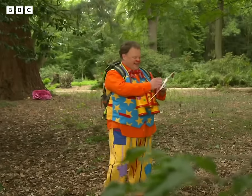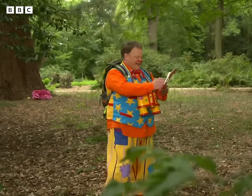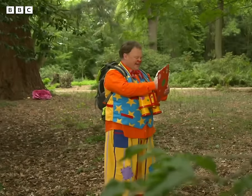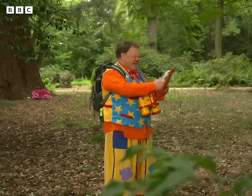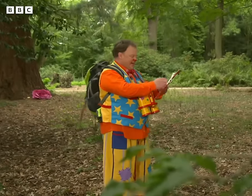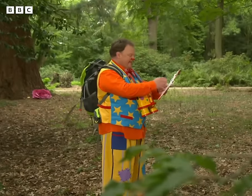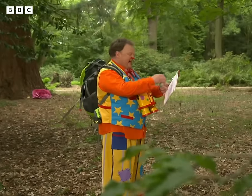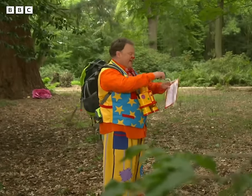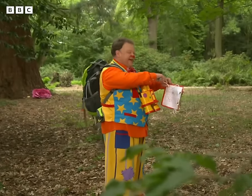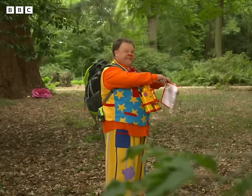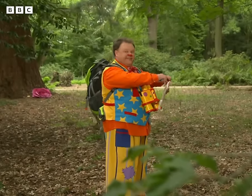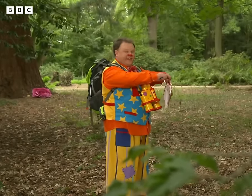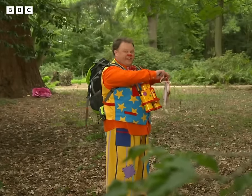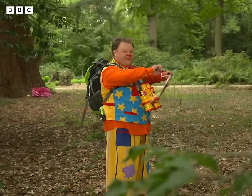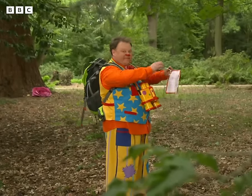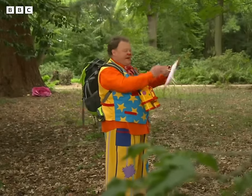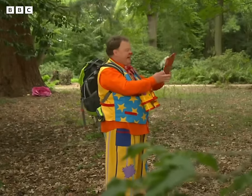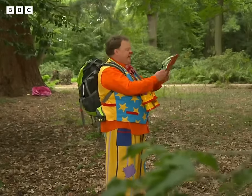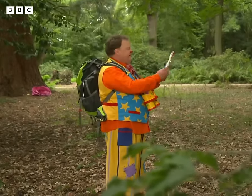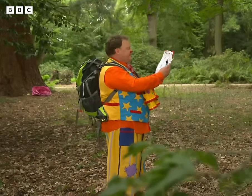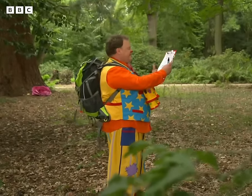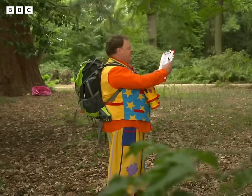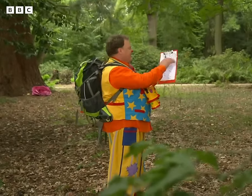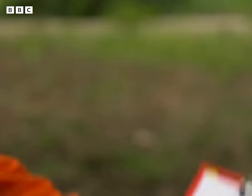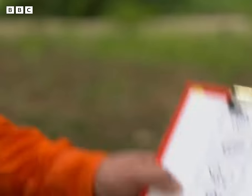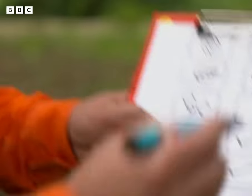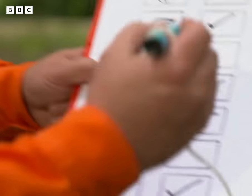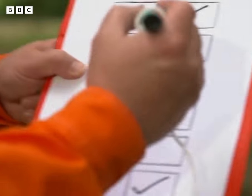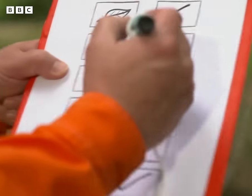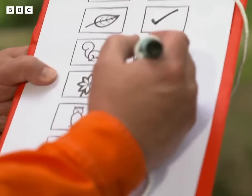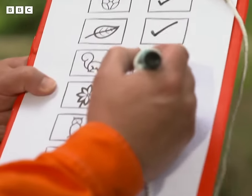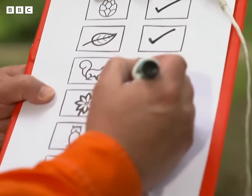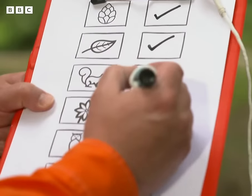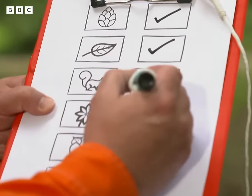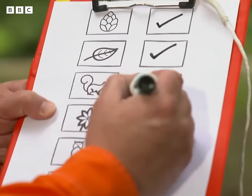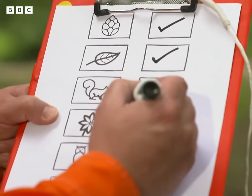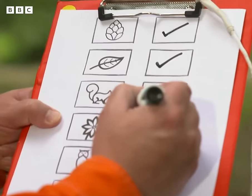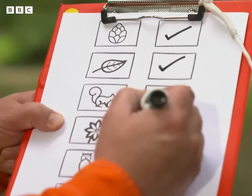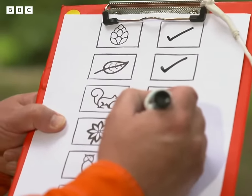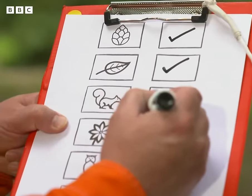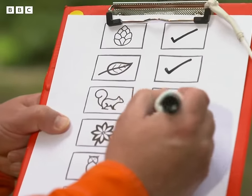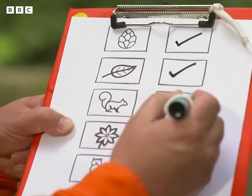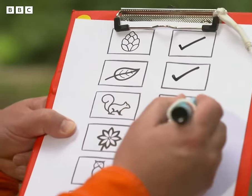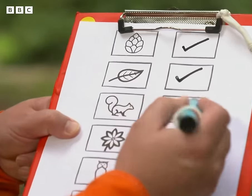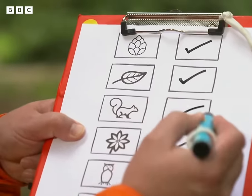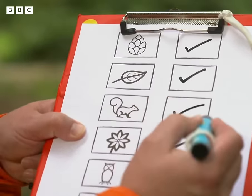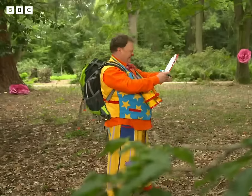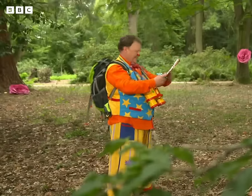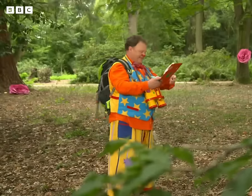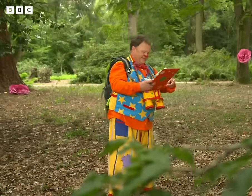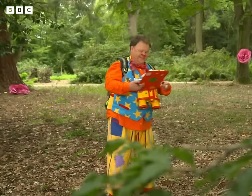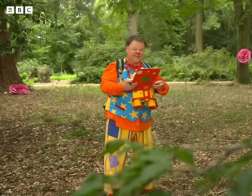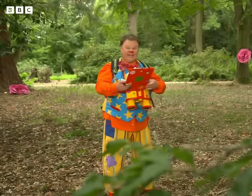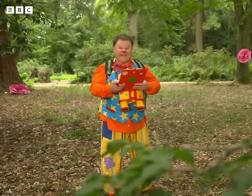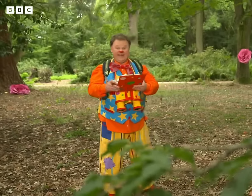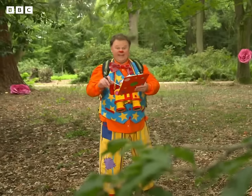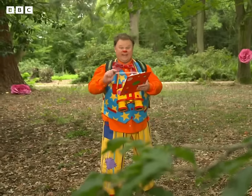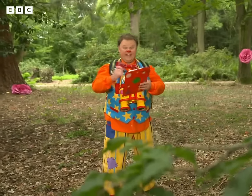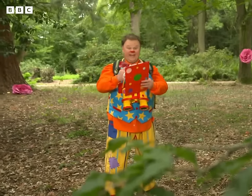ha! Right, I'll tick it off our list. One squirrel. Just one thing left to spot now,